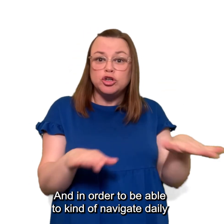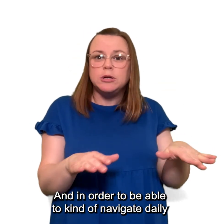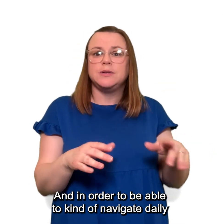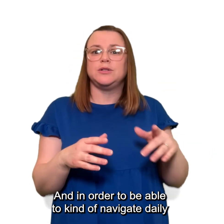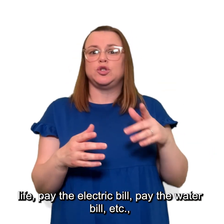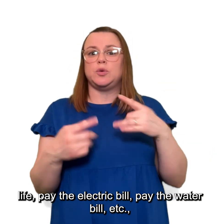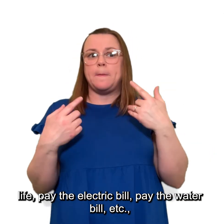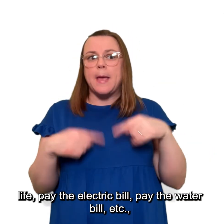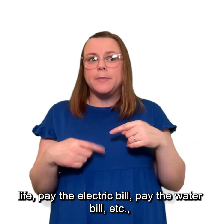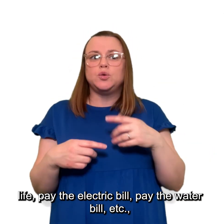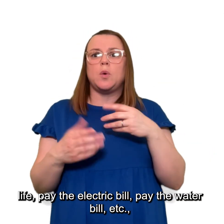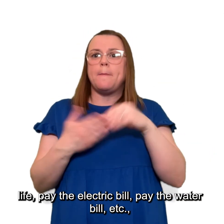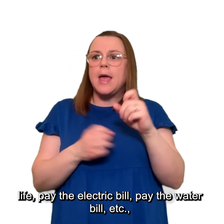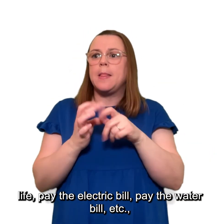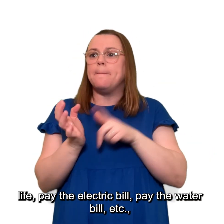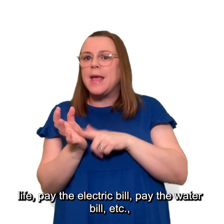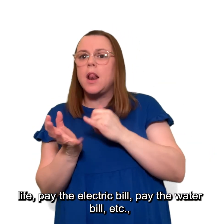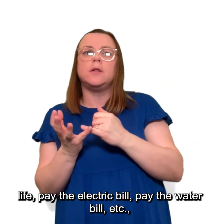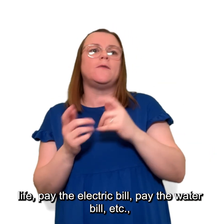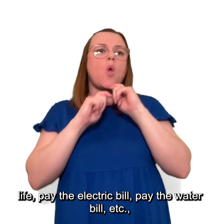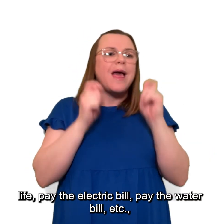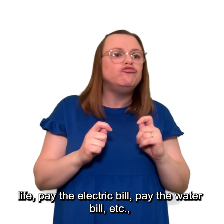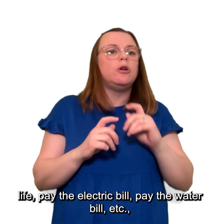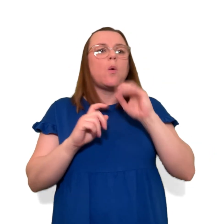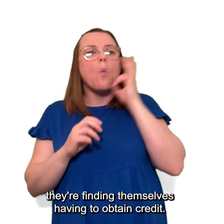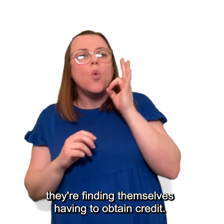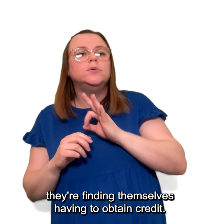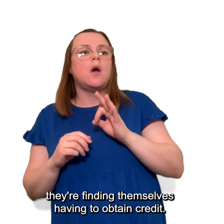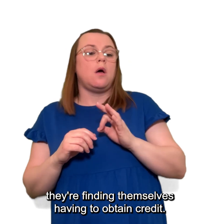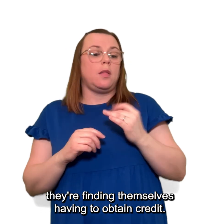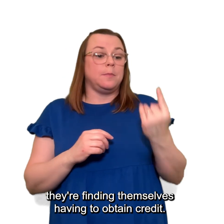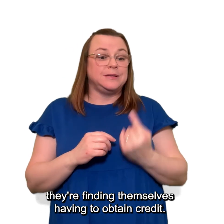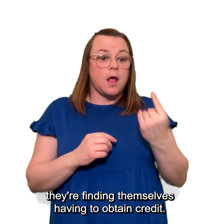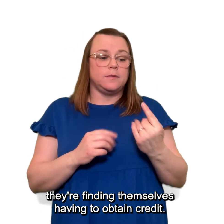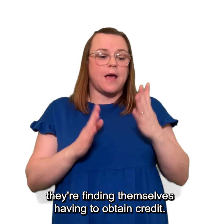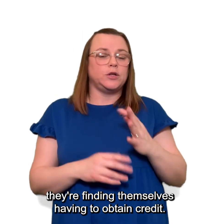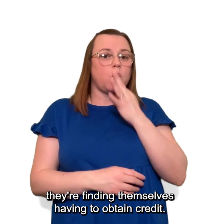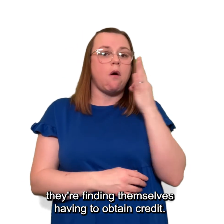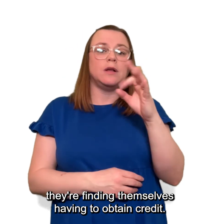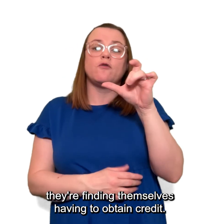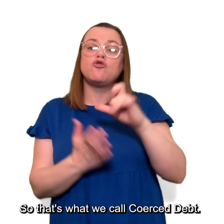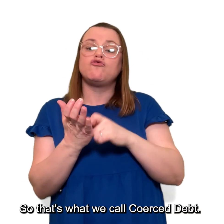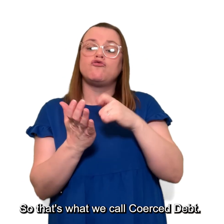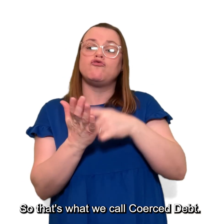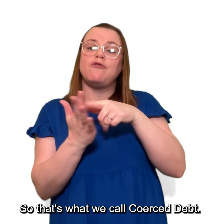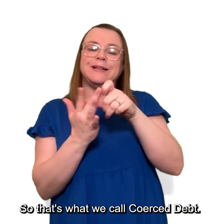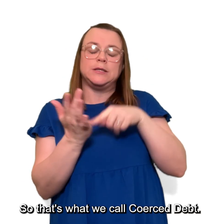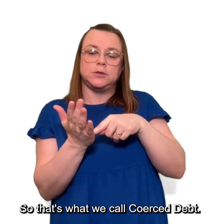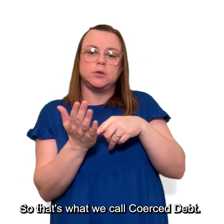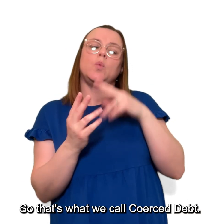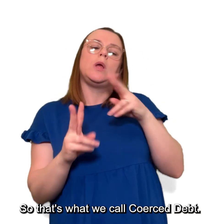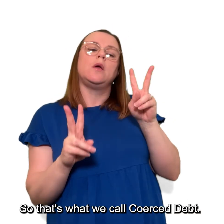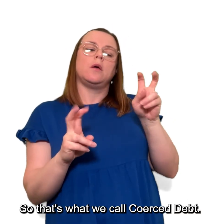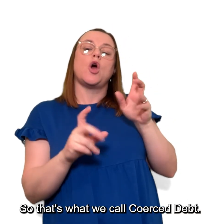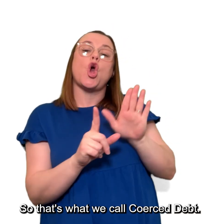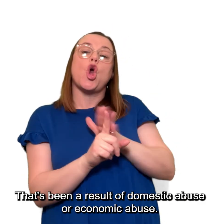kind of navigate daily life, pay the electric bill, pay the water bill, etc., they're finding themselves having to obtain credit. So that's what we call